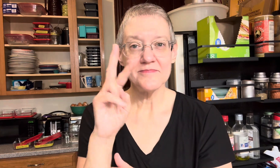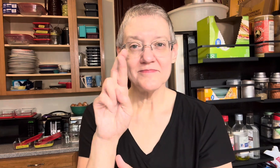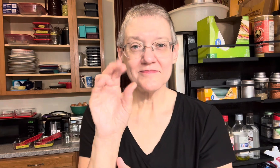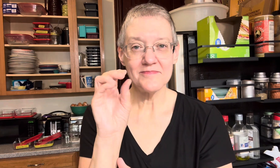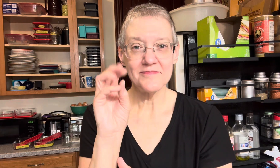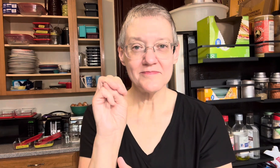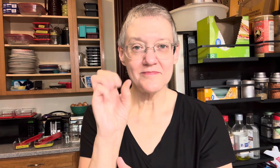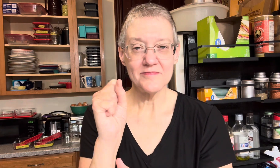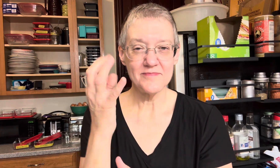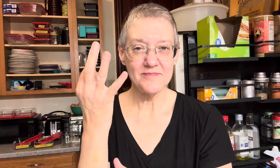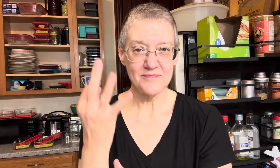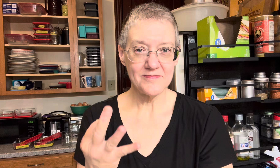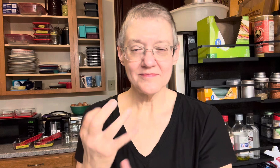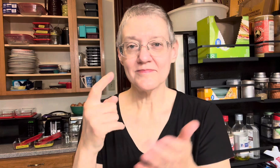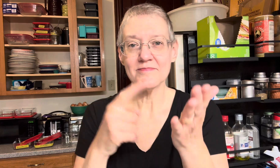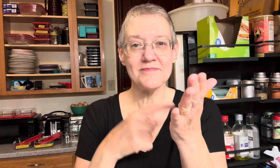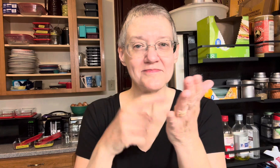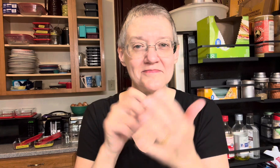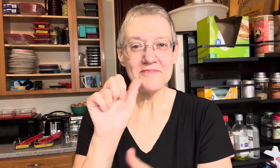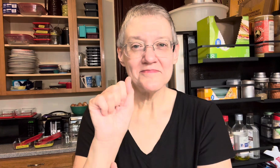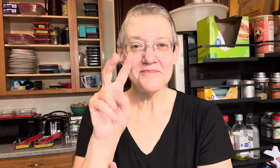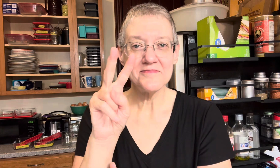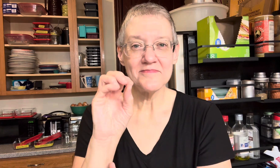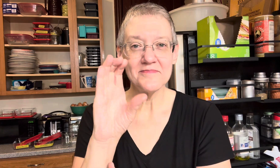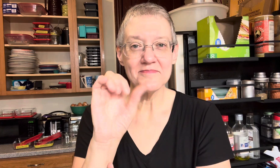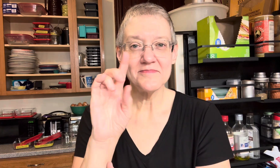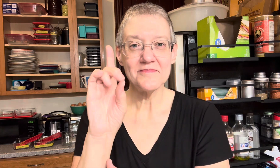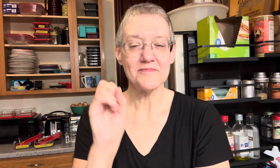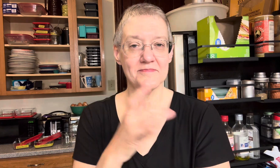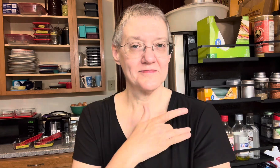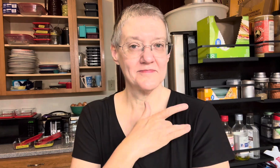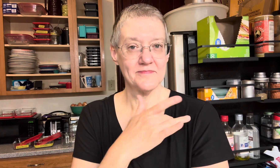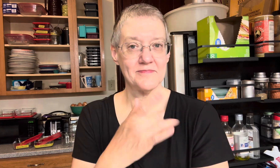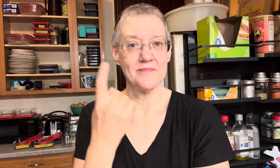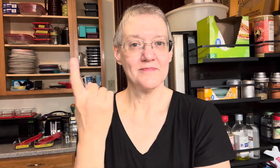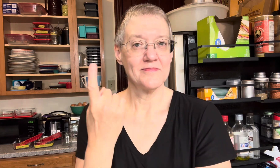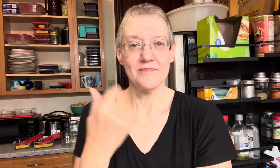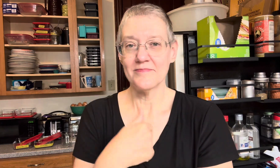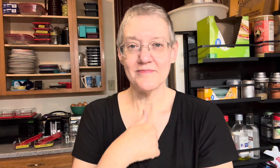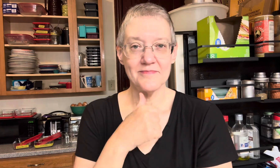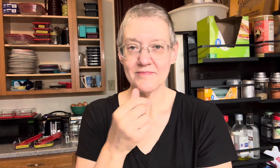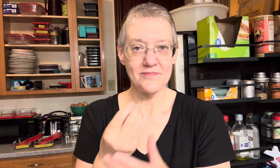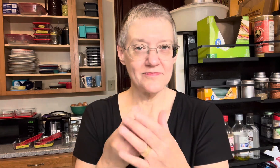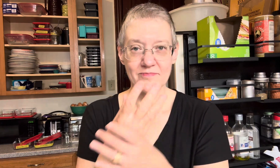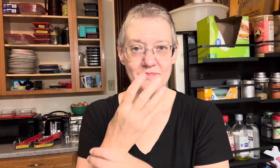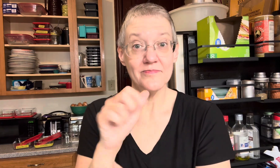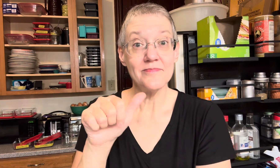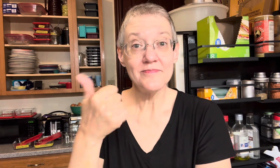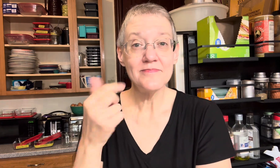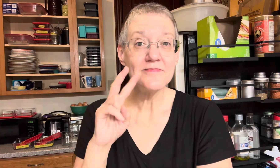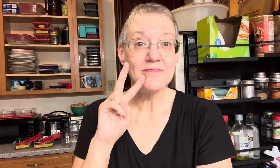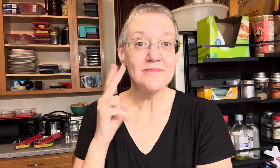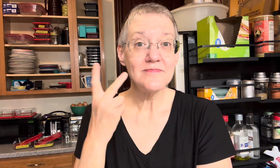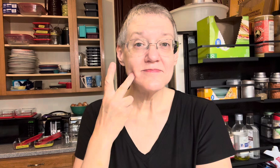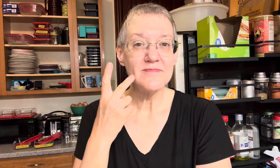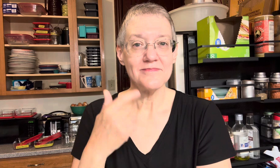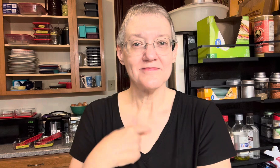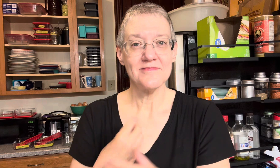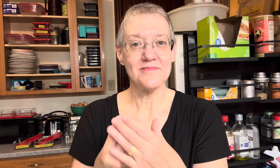Sometimes I'll have mushrooms on Fridays. Sometimes I'll have avocado. Typically it's something that I haven't grown, because all these other